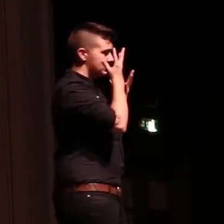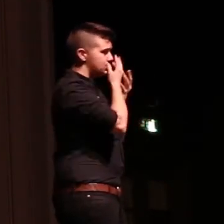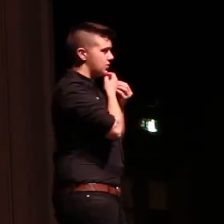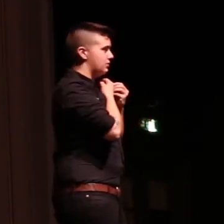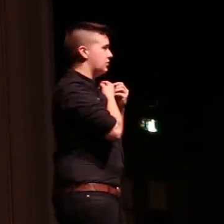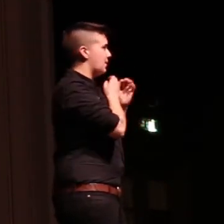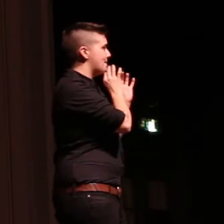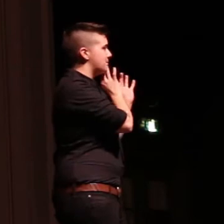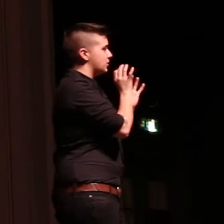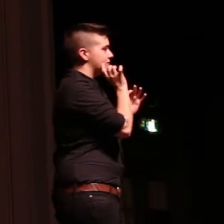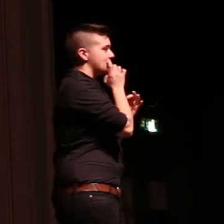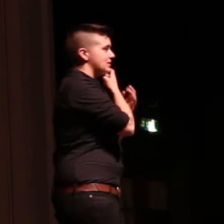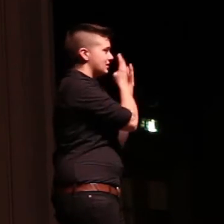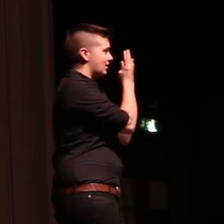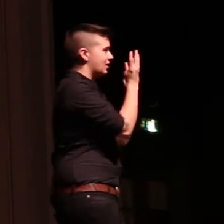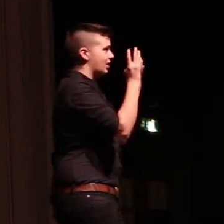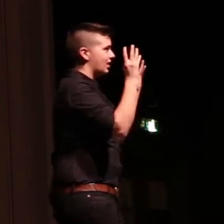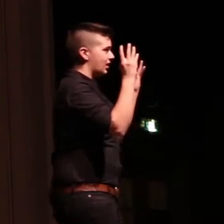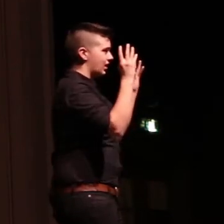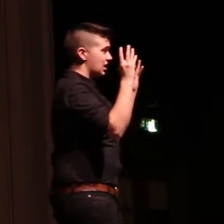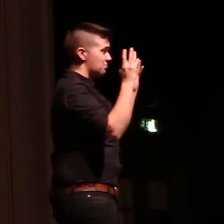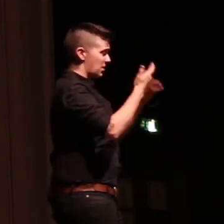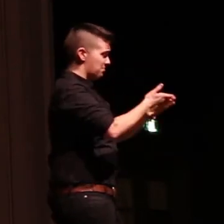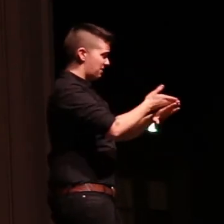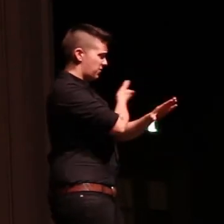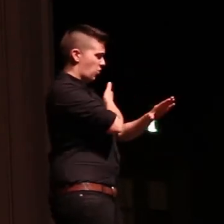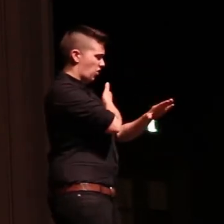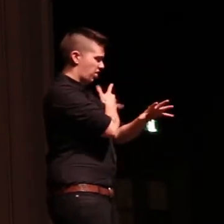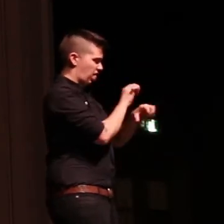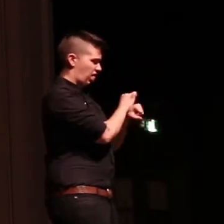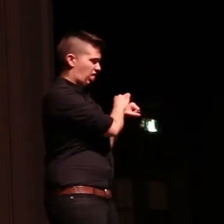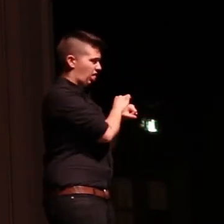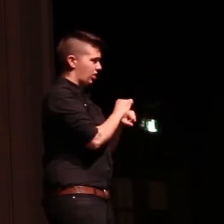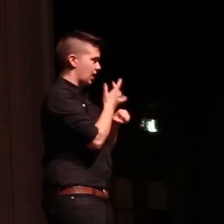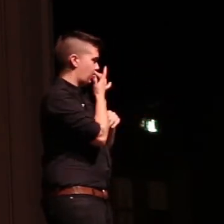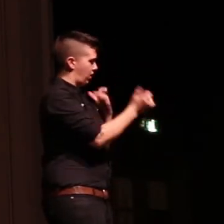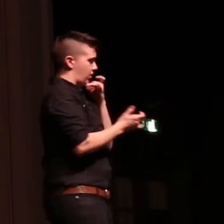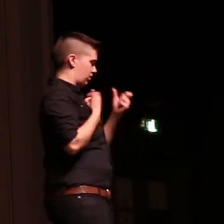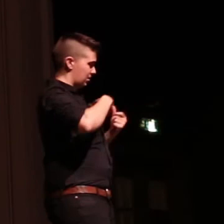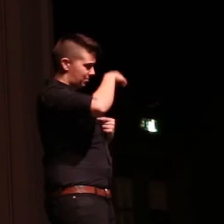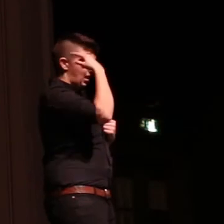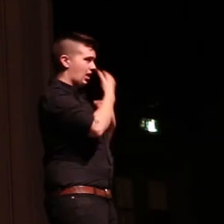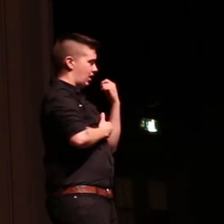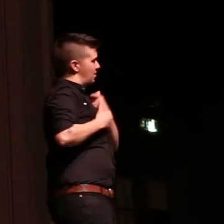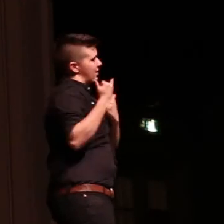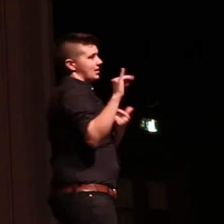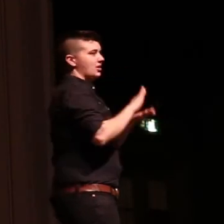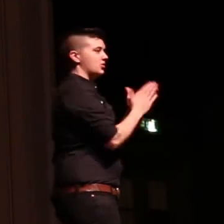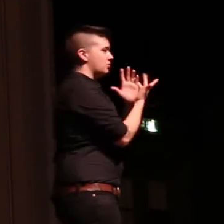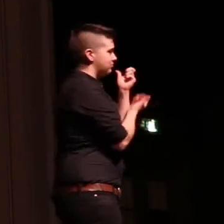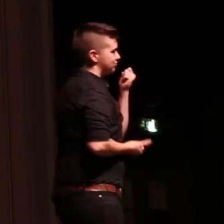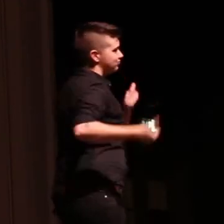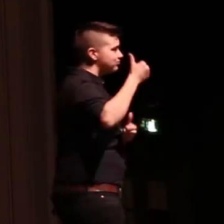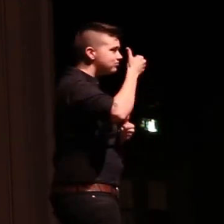perfect teeth. In the jaws of a nation that saw them as cavity, black with apology is what Obama's campaign taught